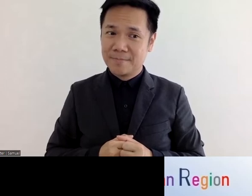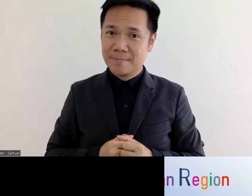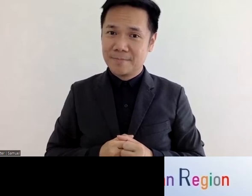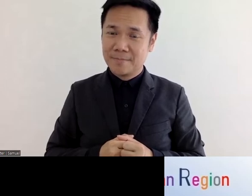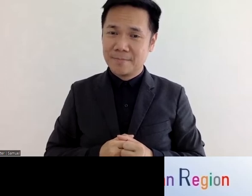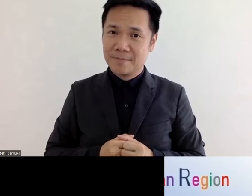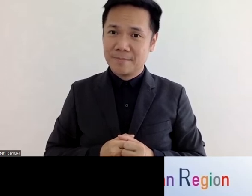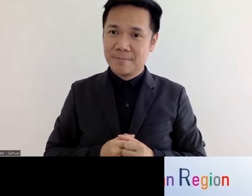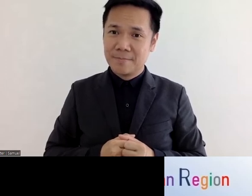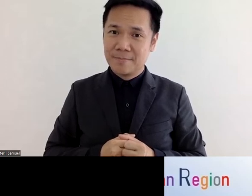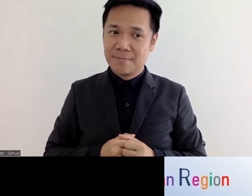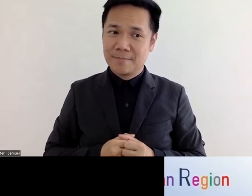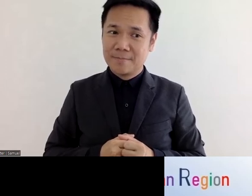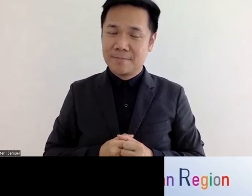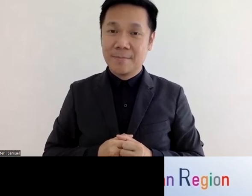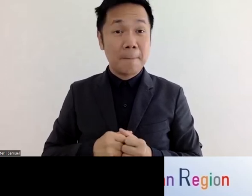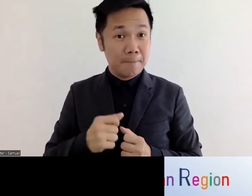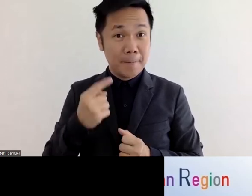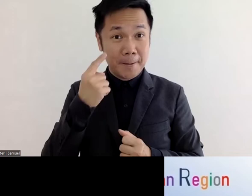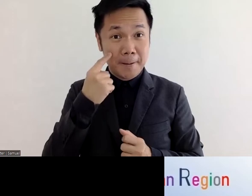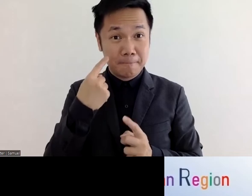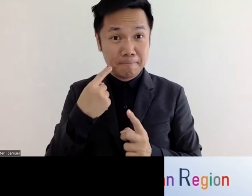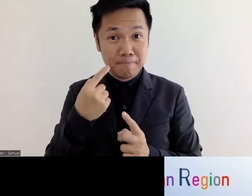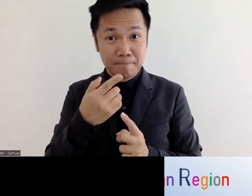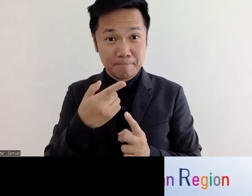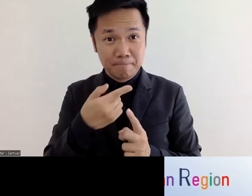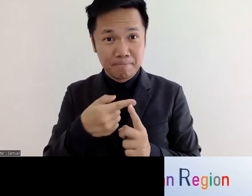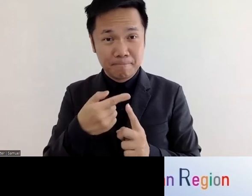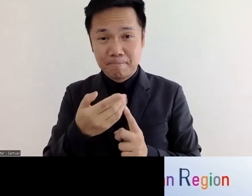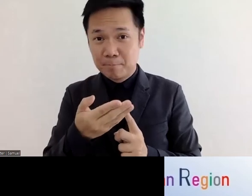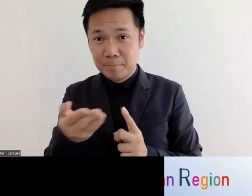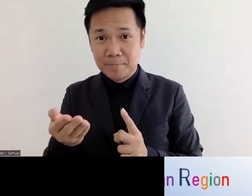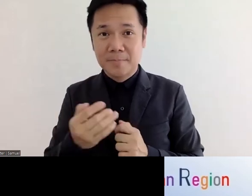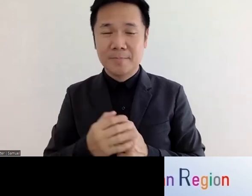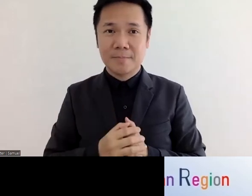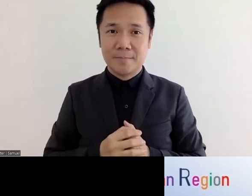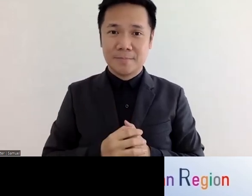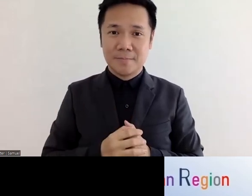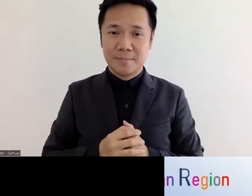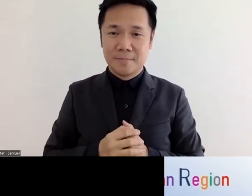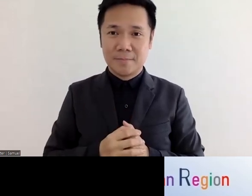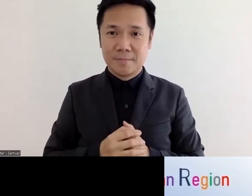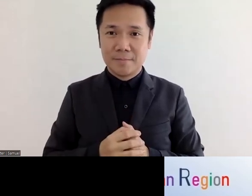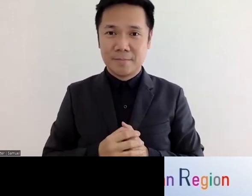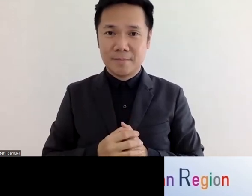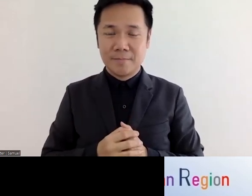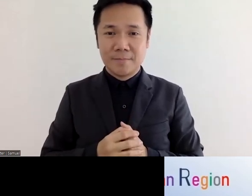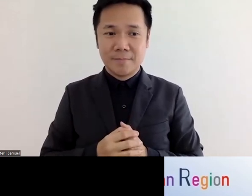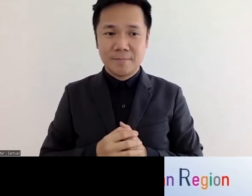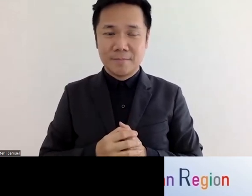and giving